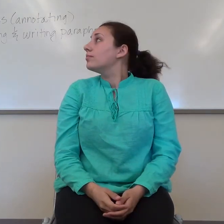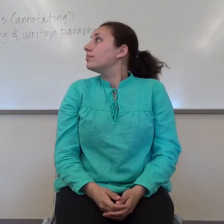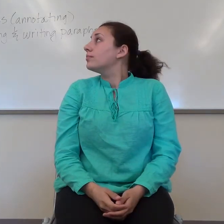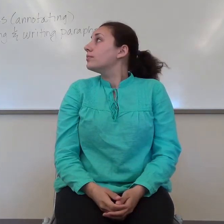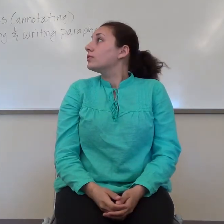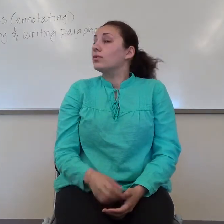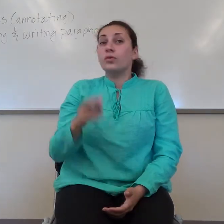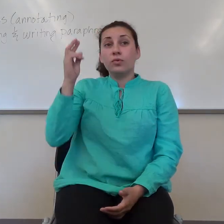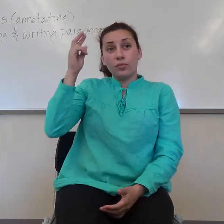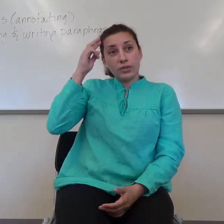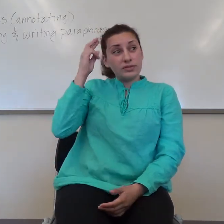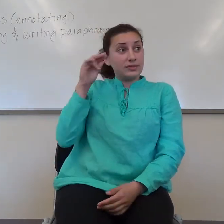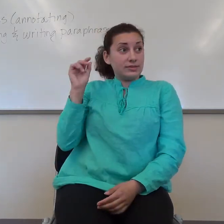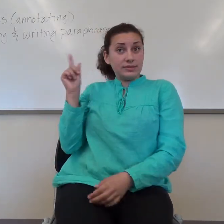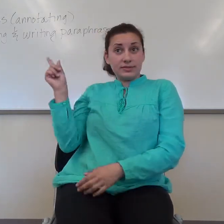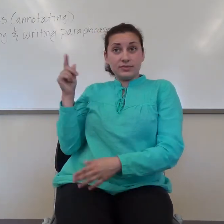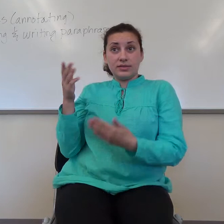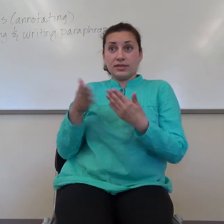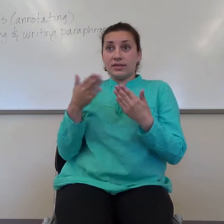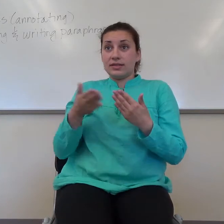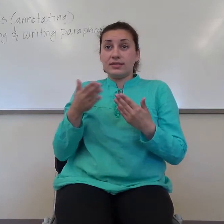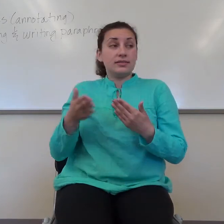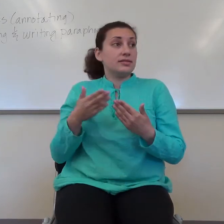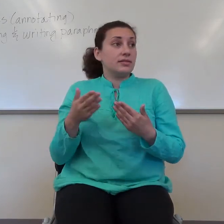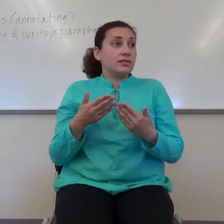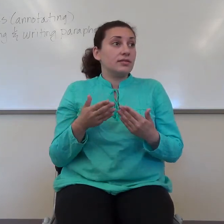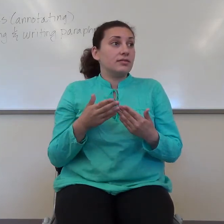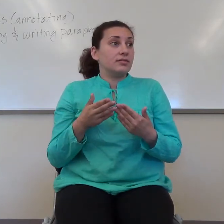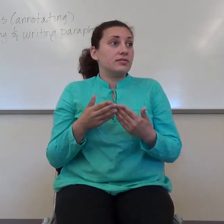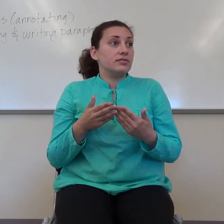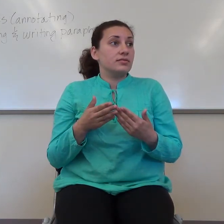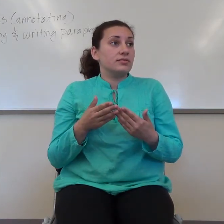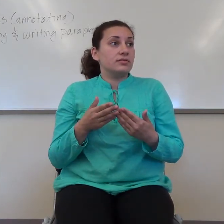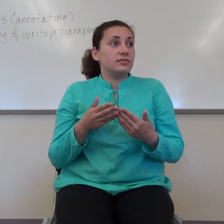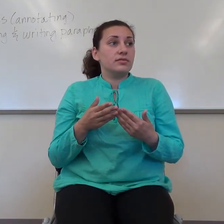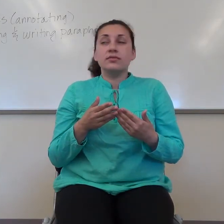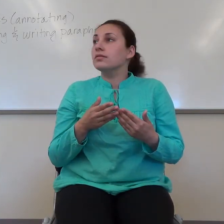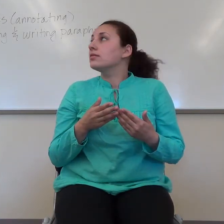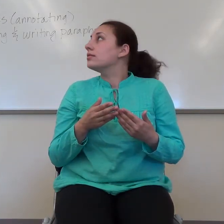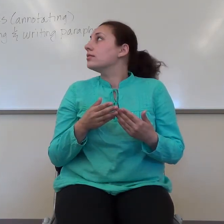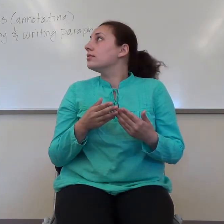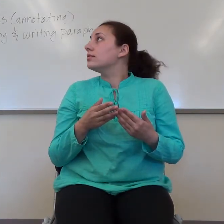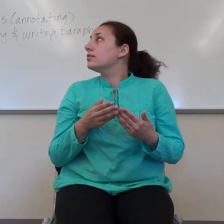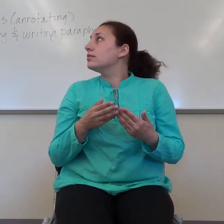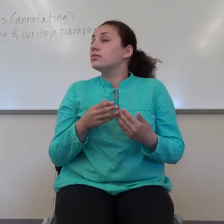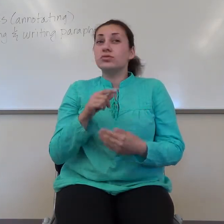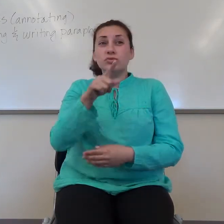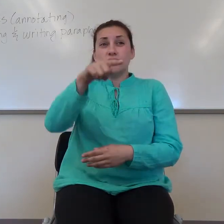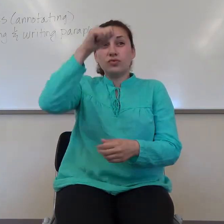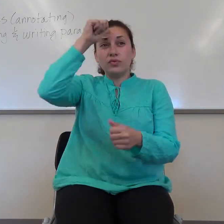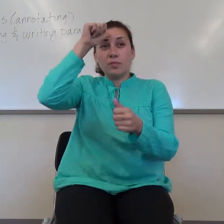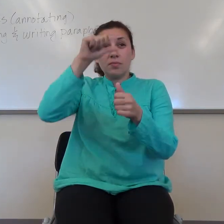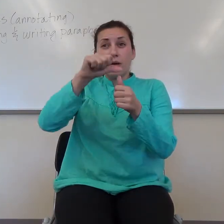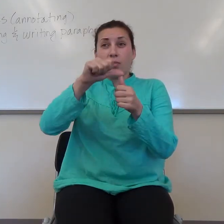reasons that was easy, or should have been easy, is do you remember ever hearing